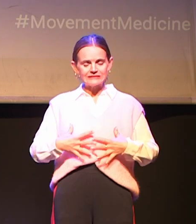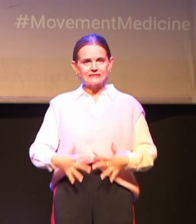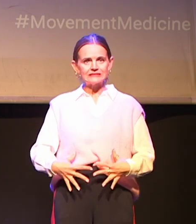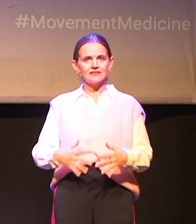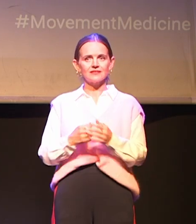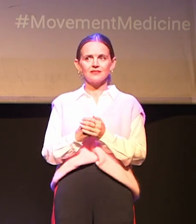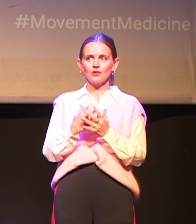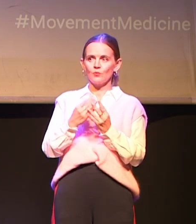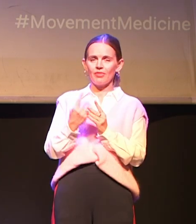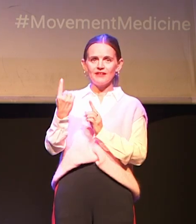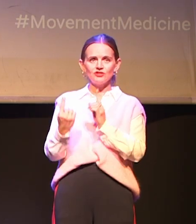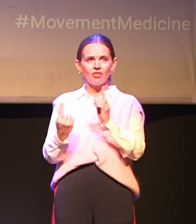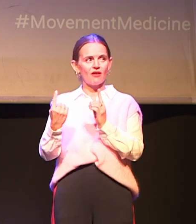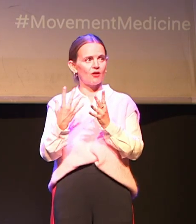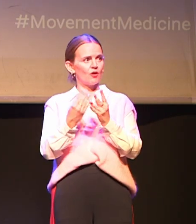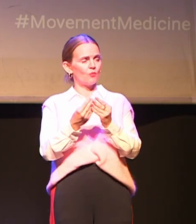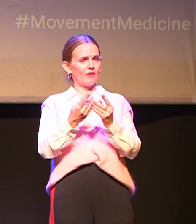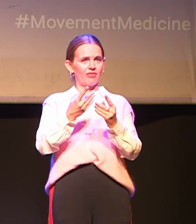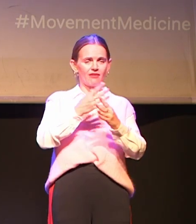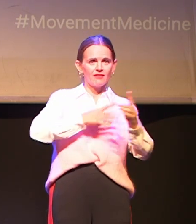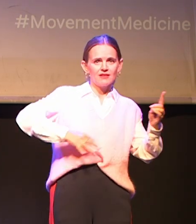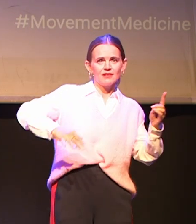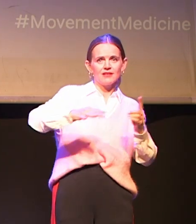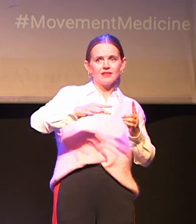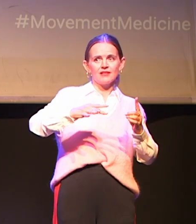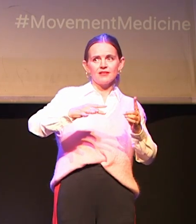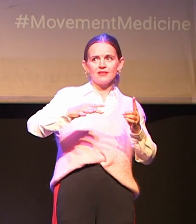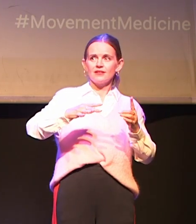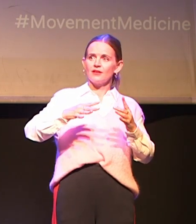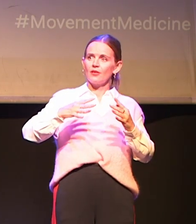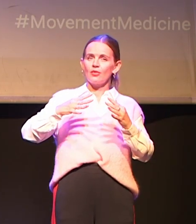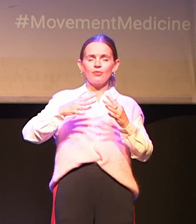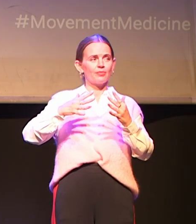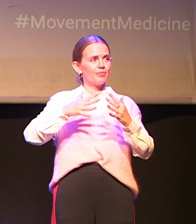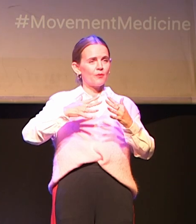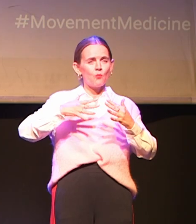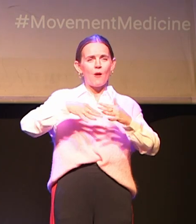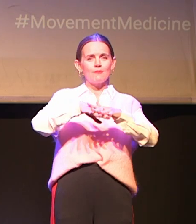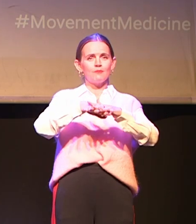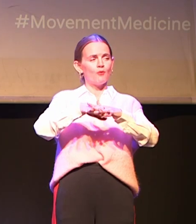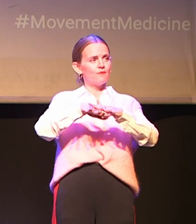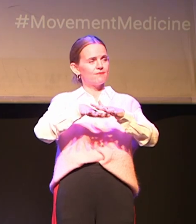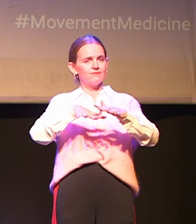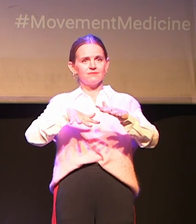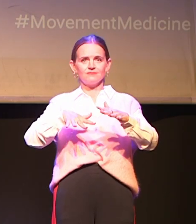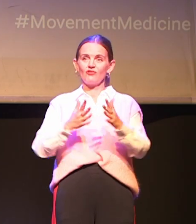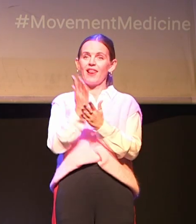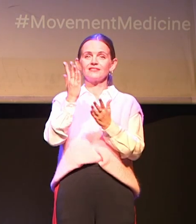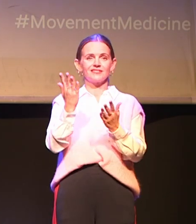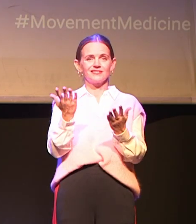me, the web of relationships is the reality of life. And